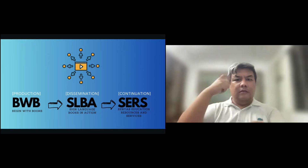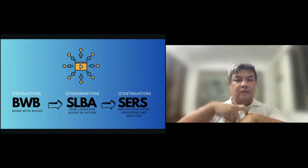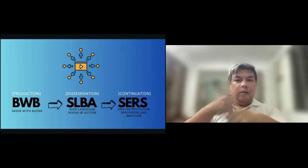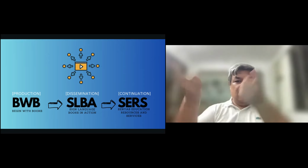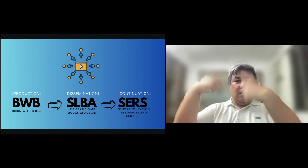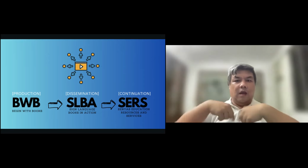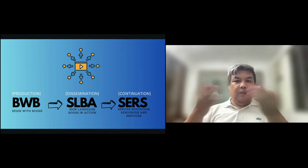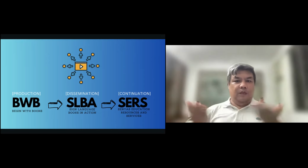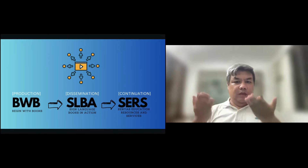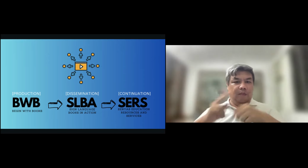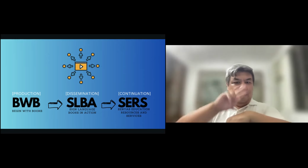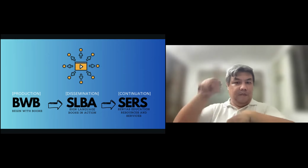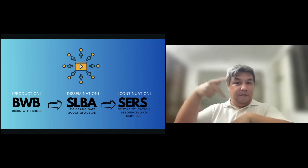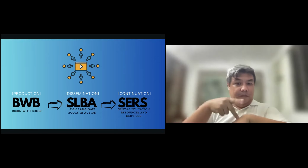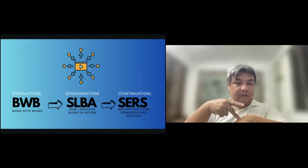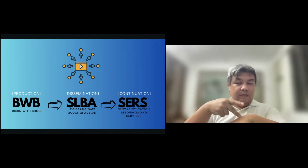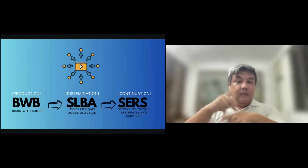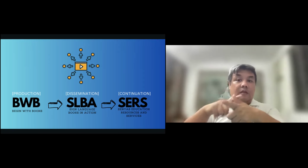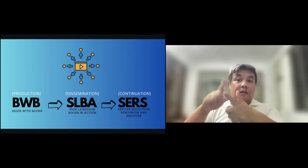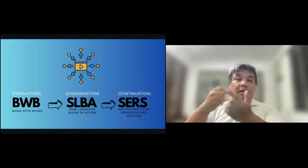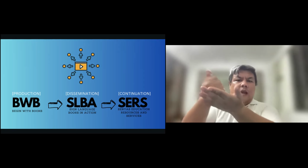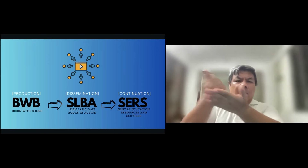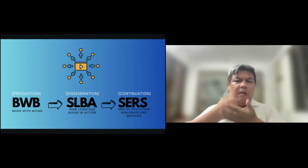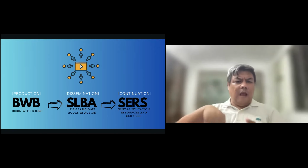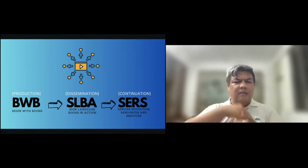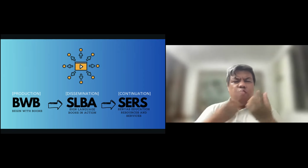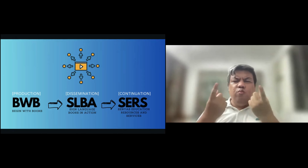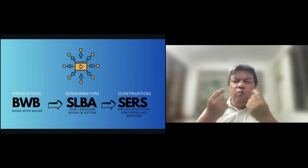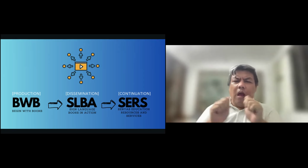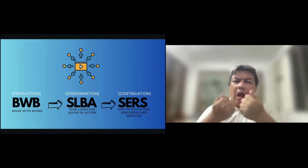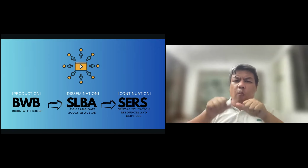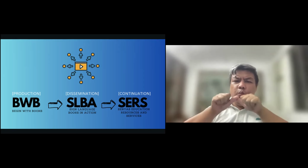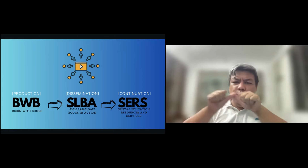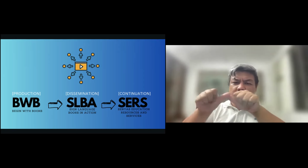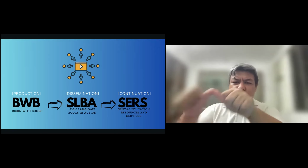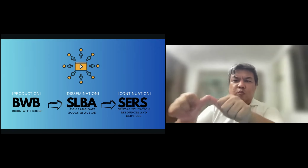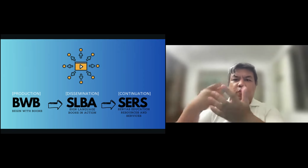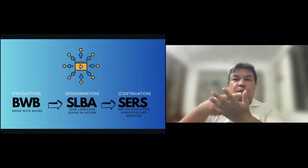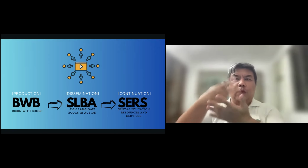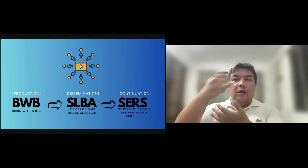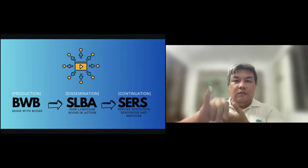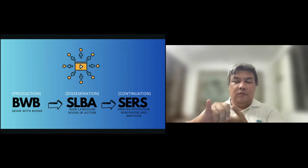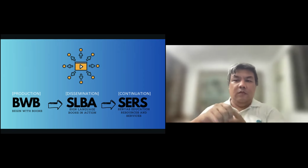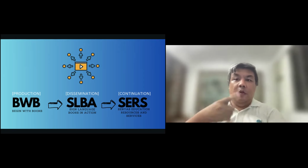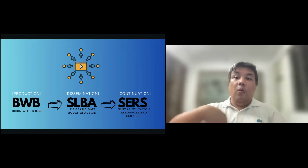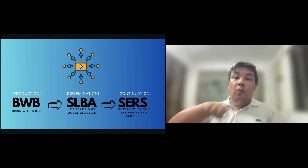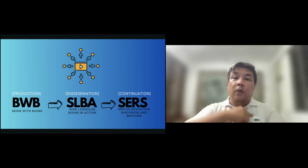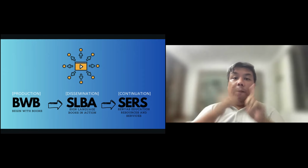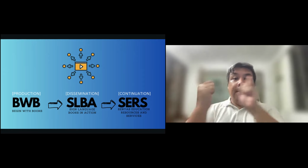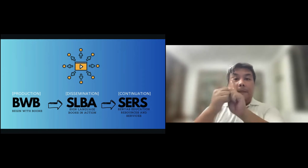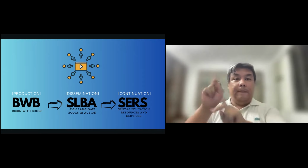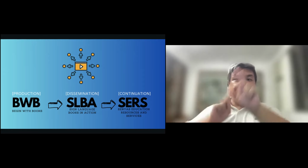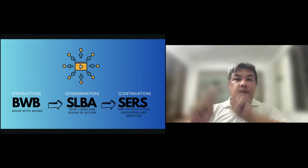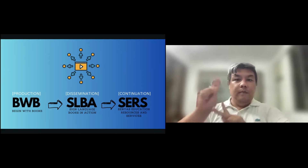ACR Chris and then KJ, they came over to the Philippines and they helped us on how to continue the